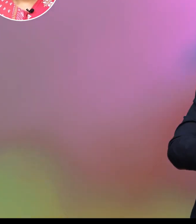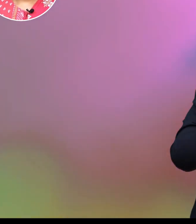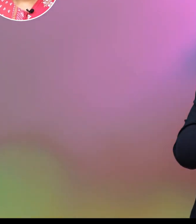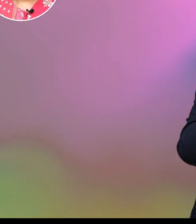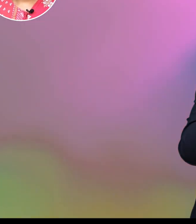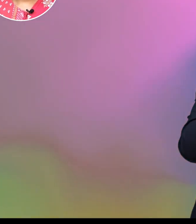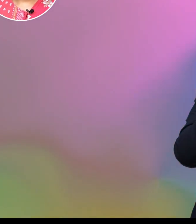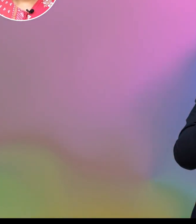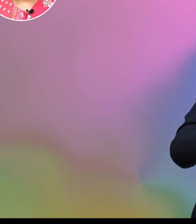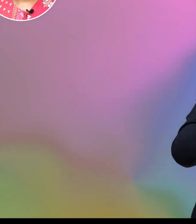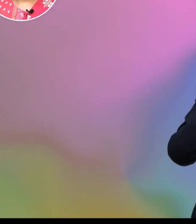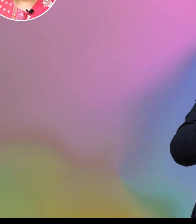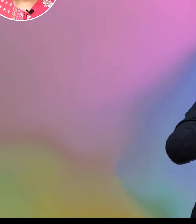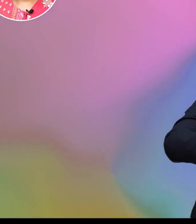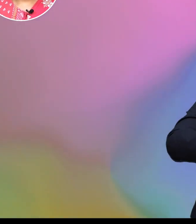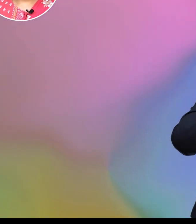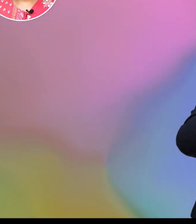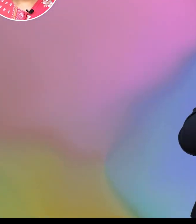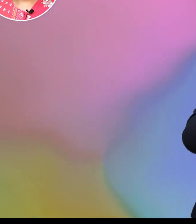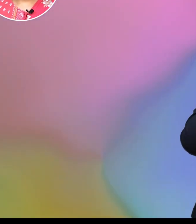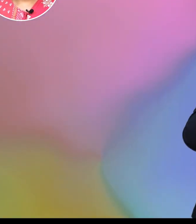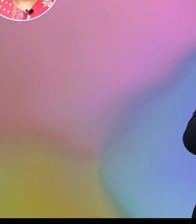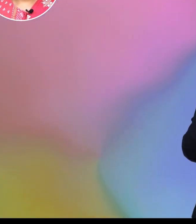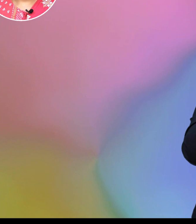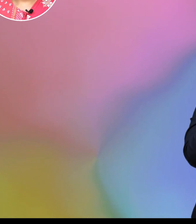and childbirth in humans.